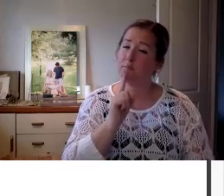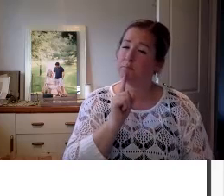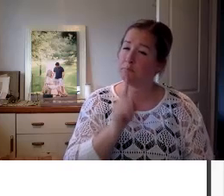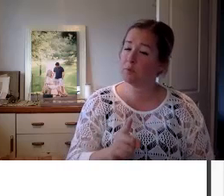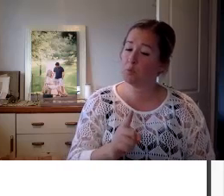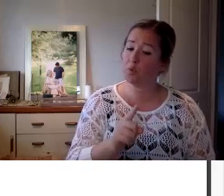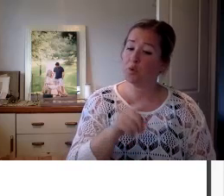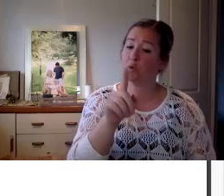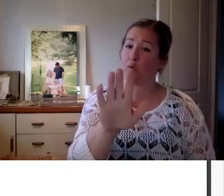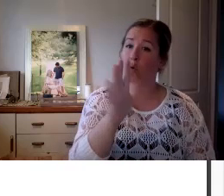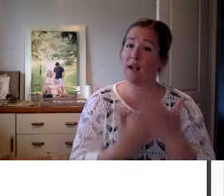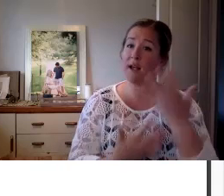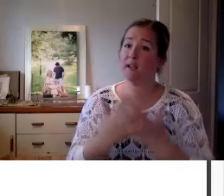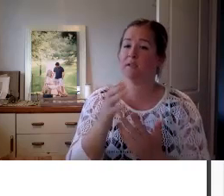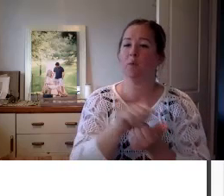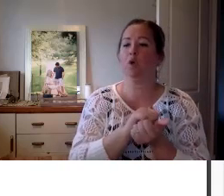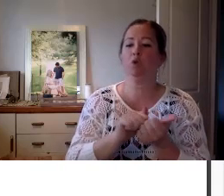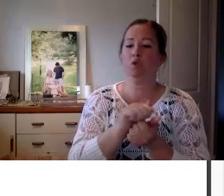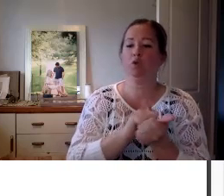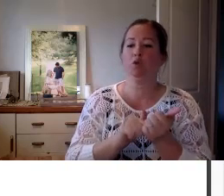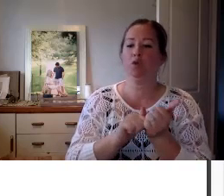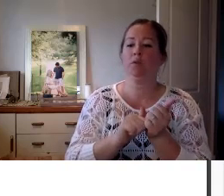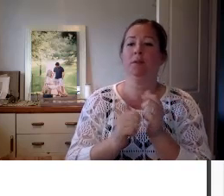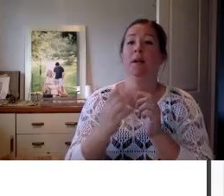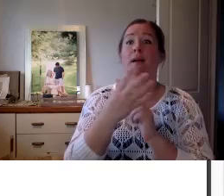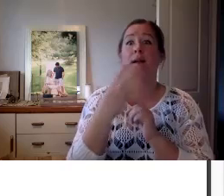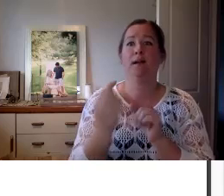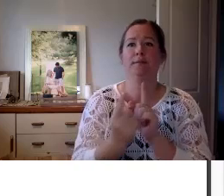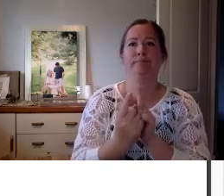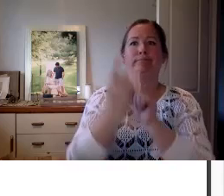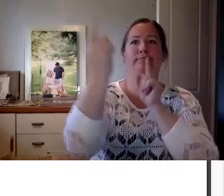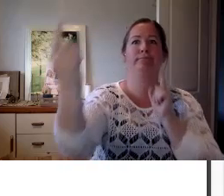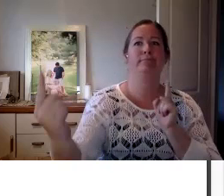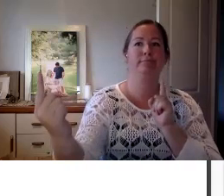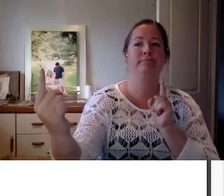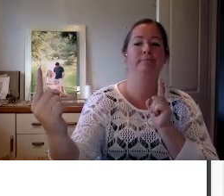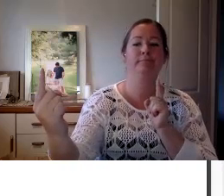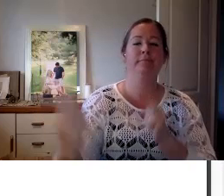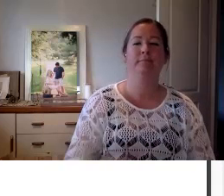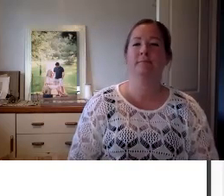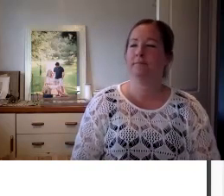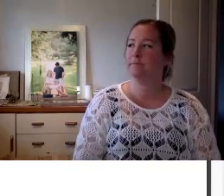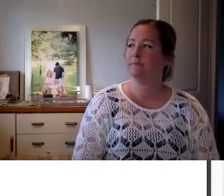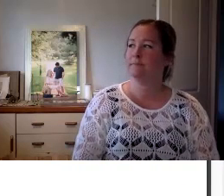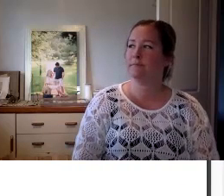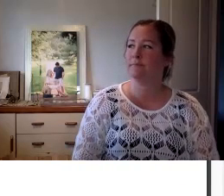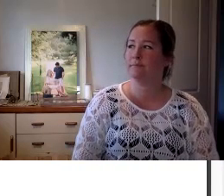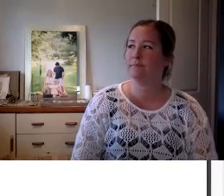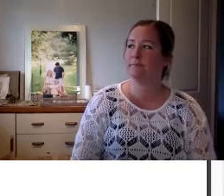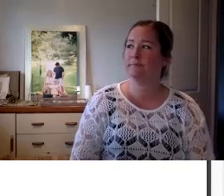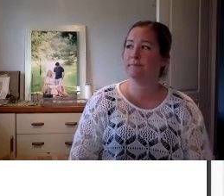Please make sure you wash your hands and stay 6 feet